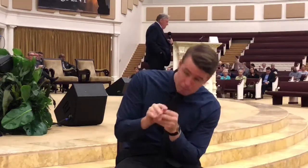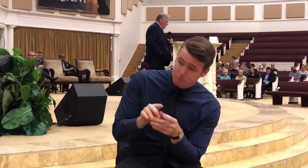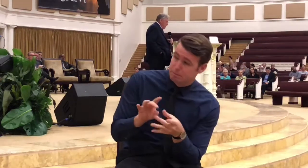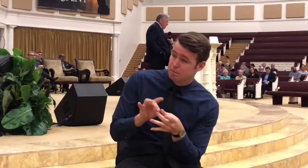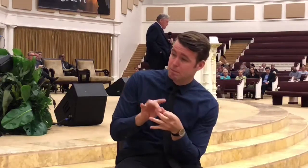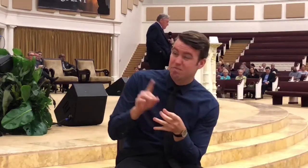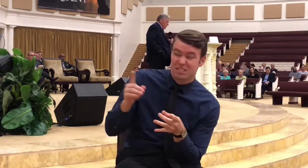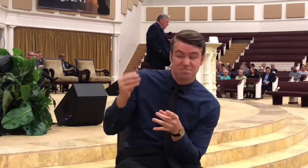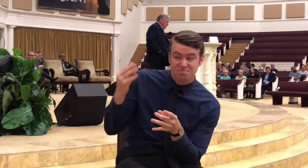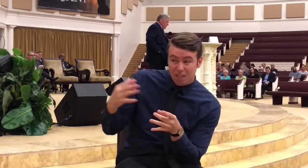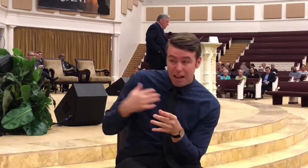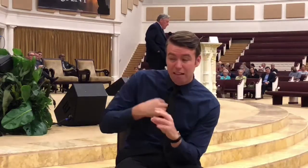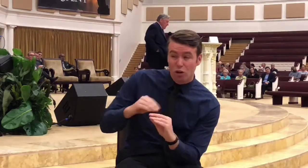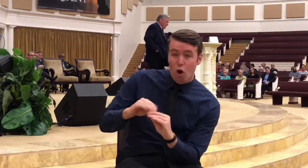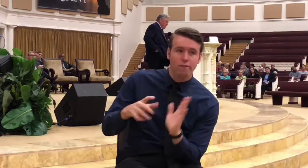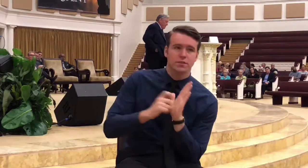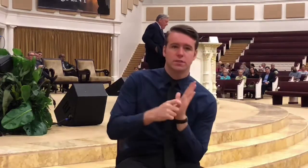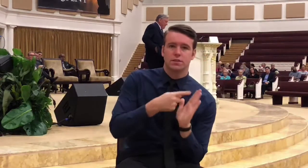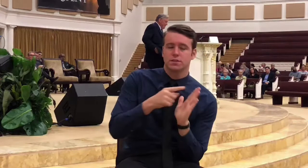an obvious